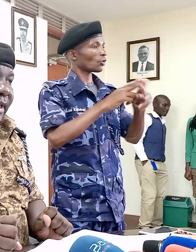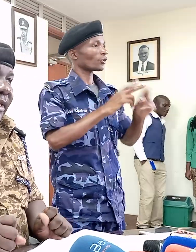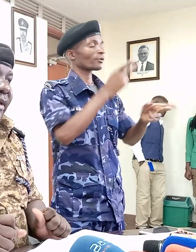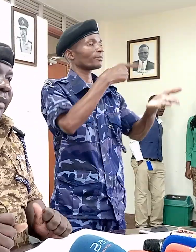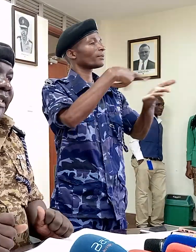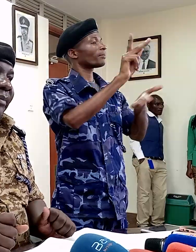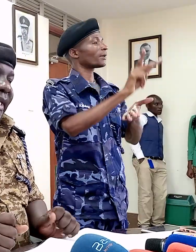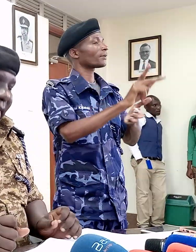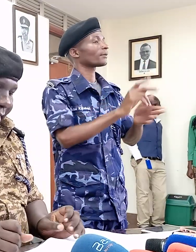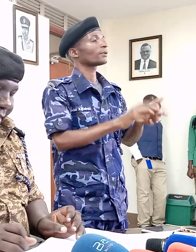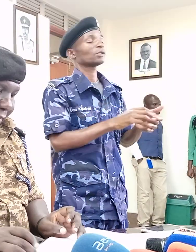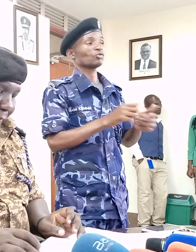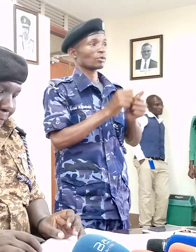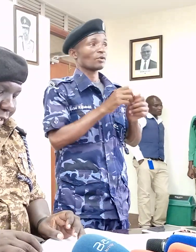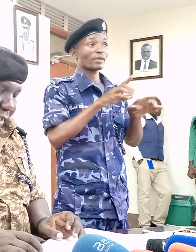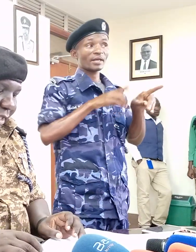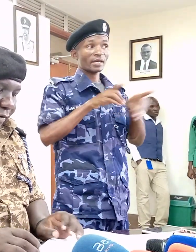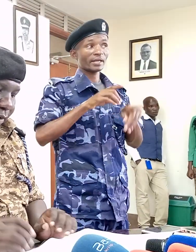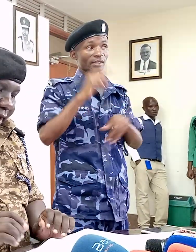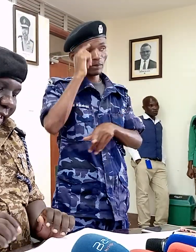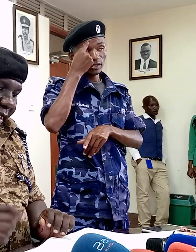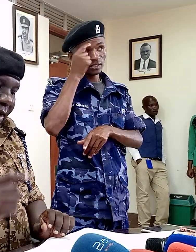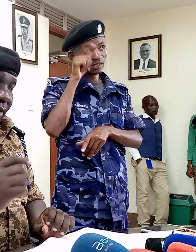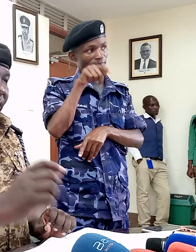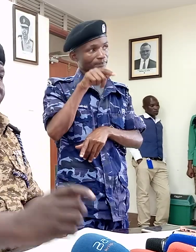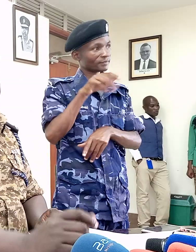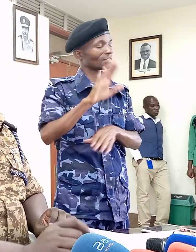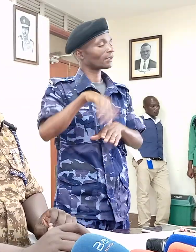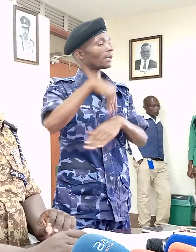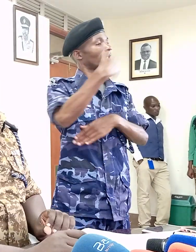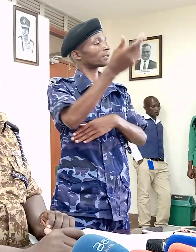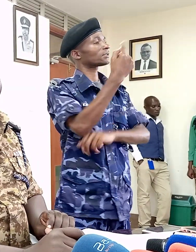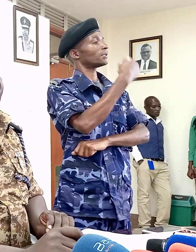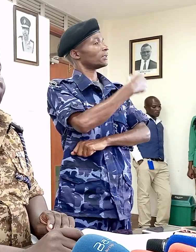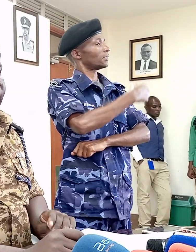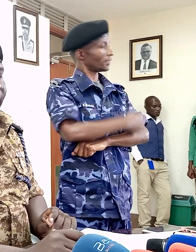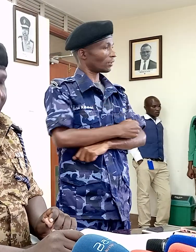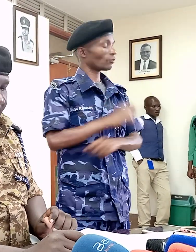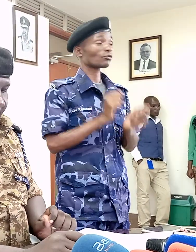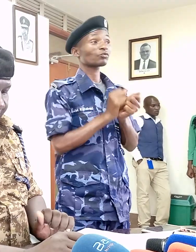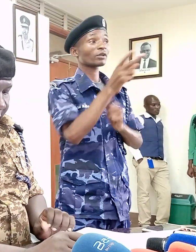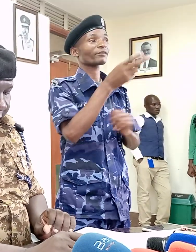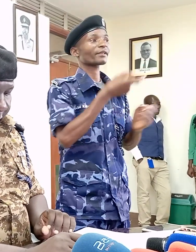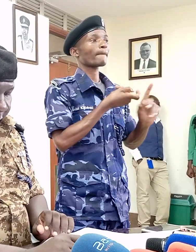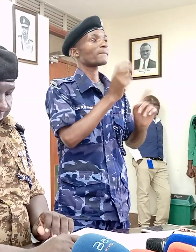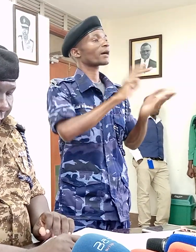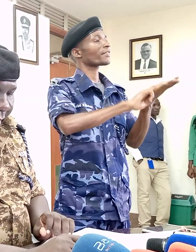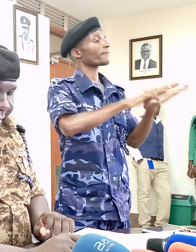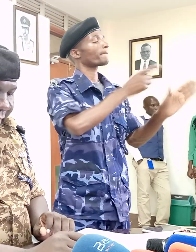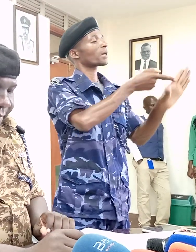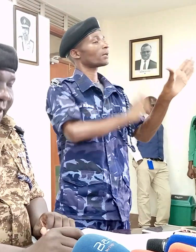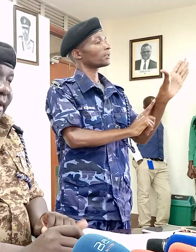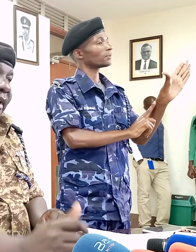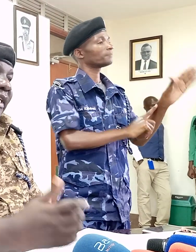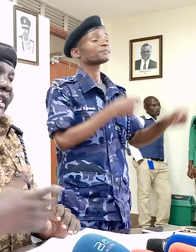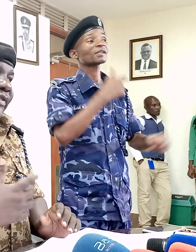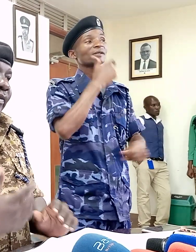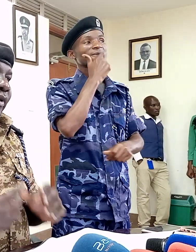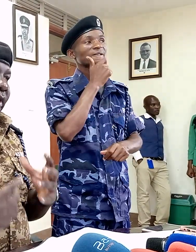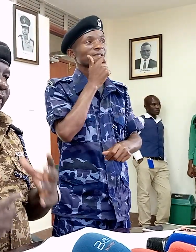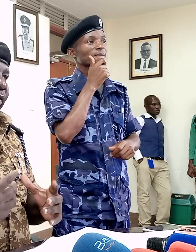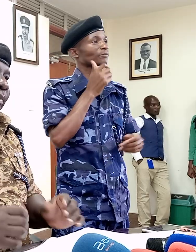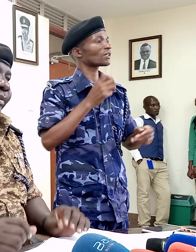with Mr. BHANDARI, the following day now of 12th of May, the suspect in